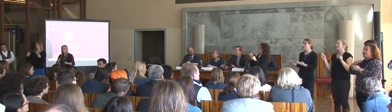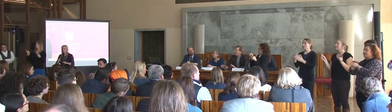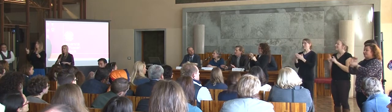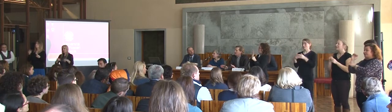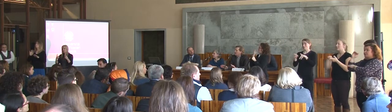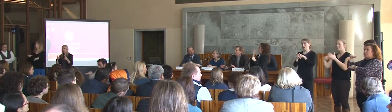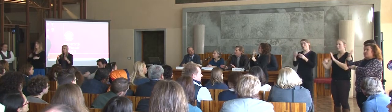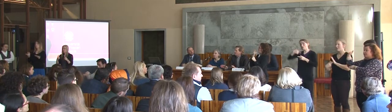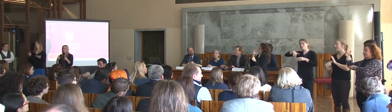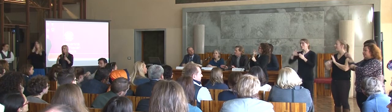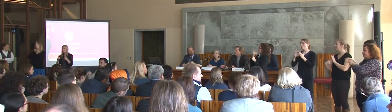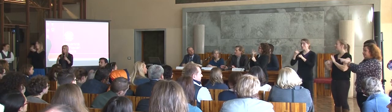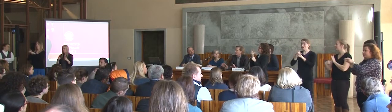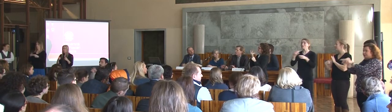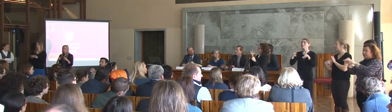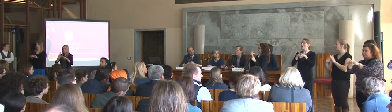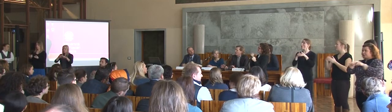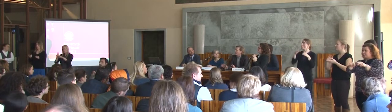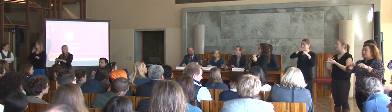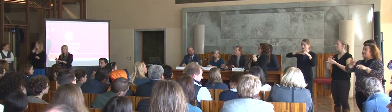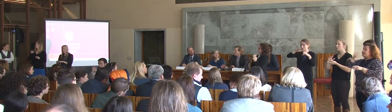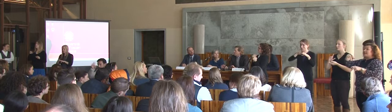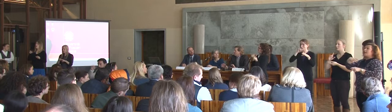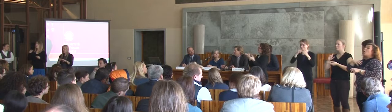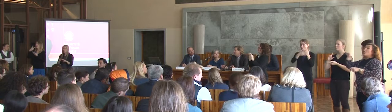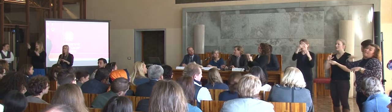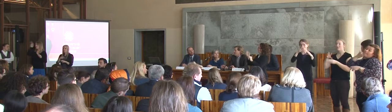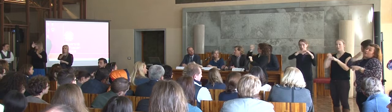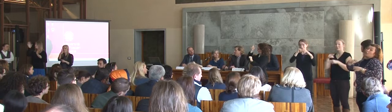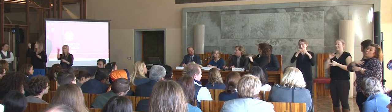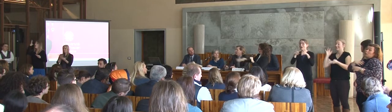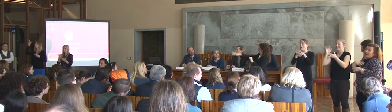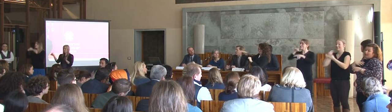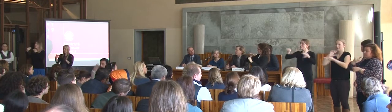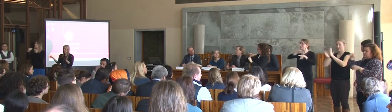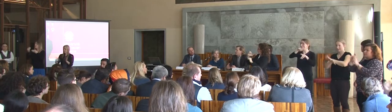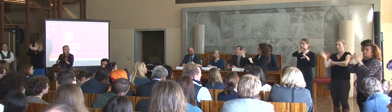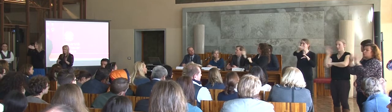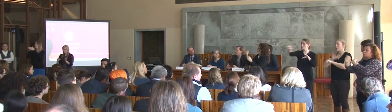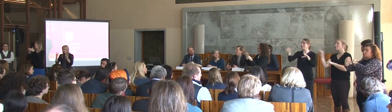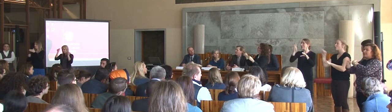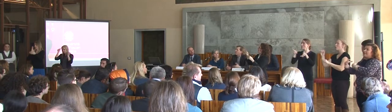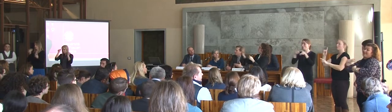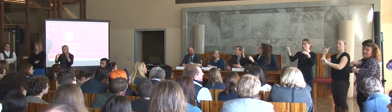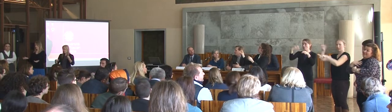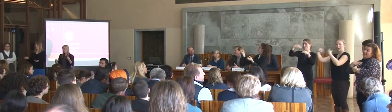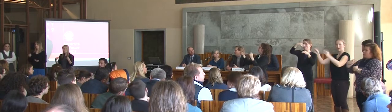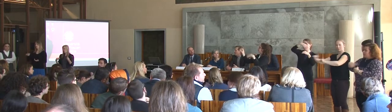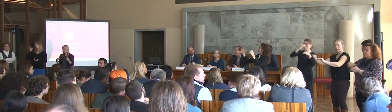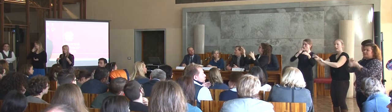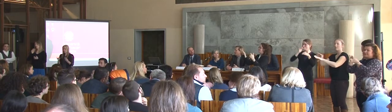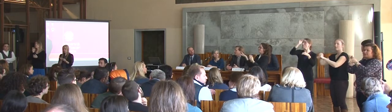spaces where countries can put the educational material which make use